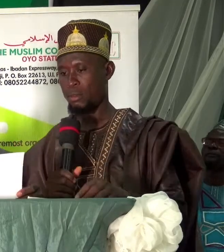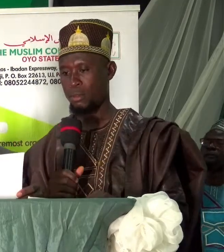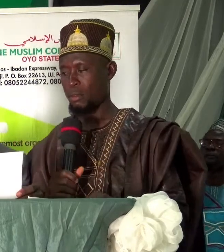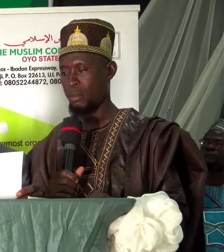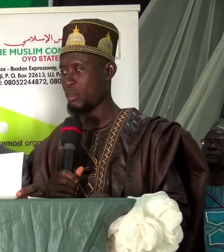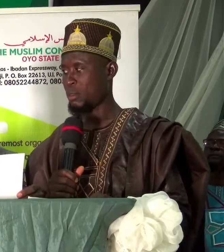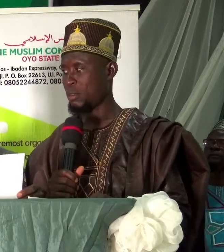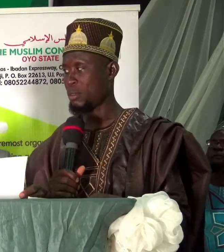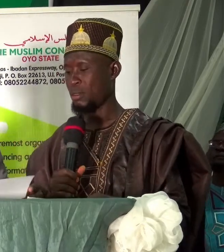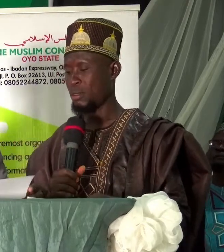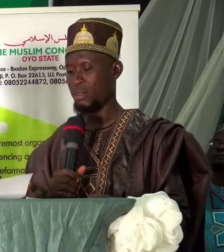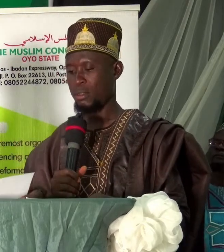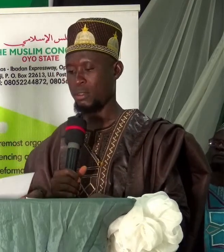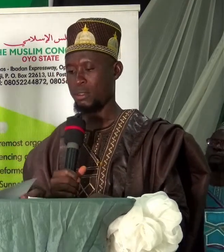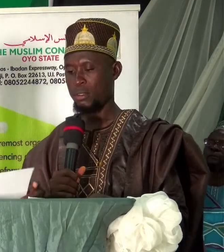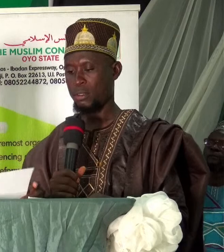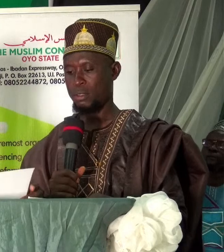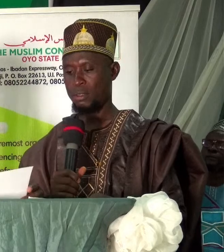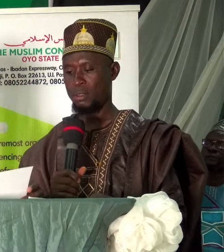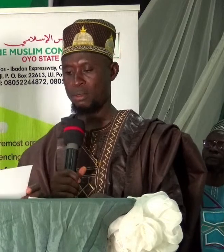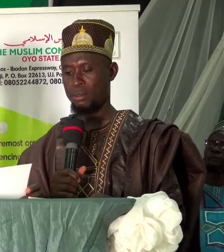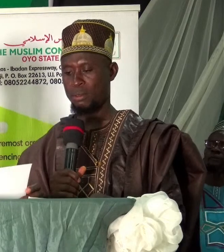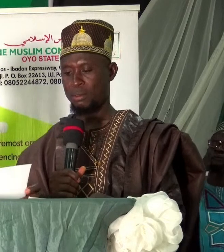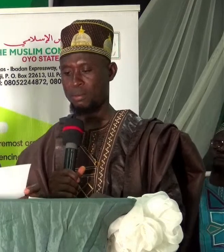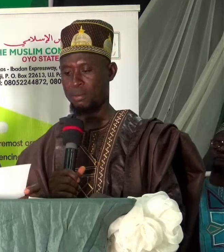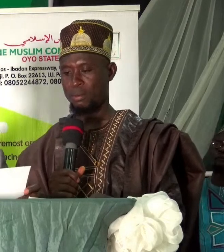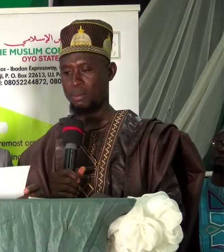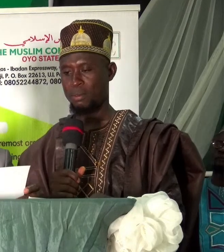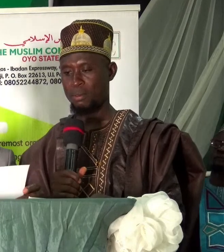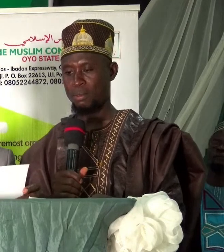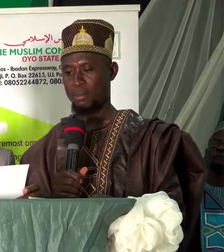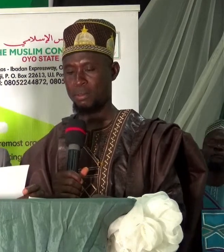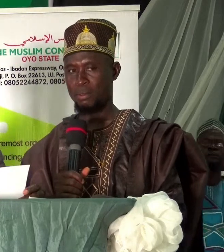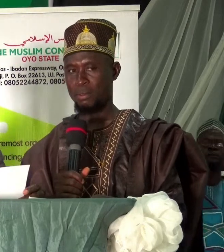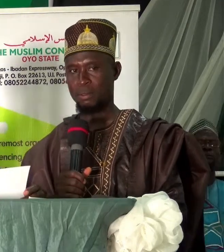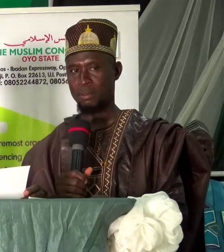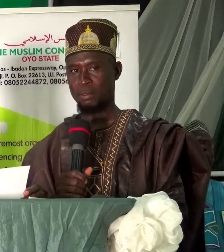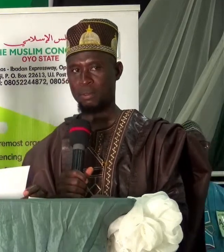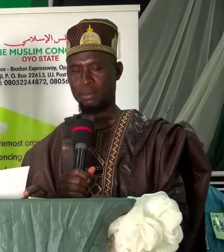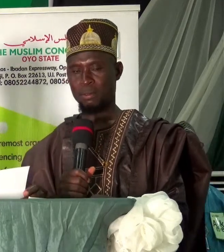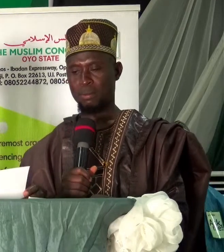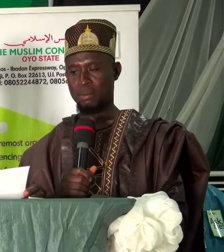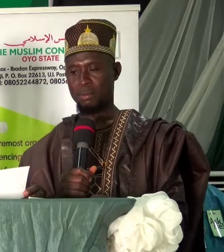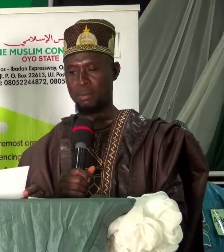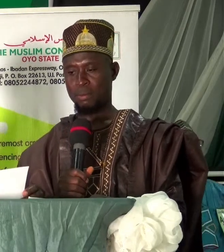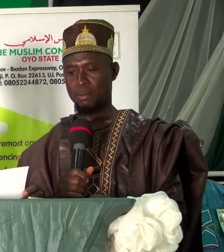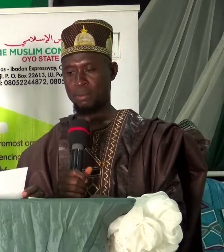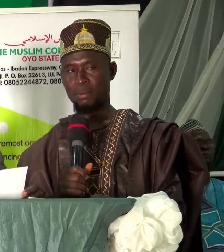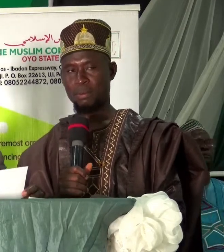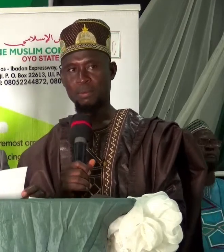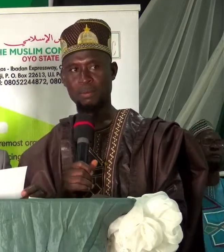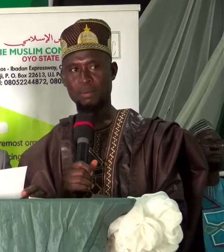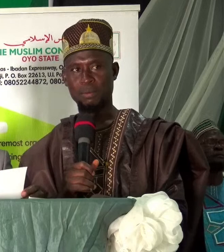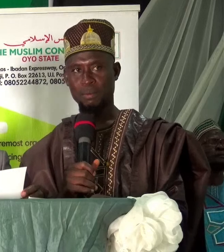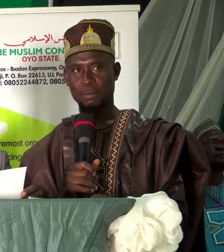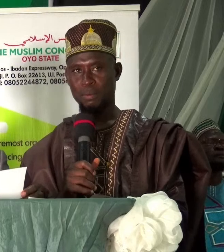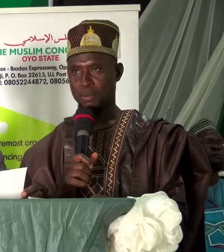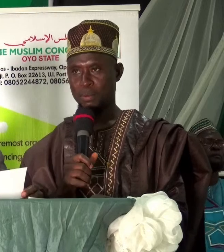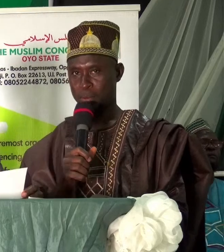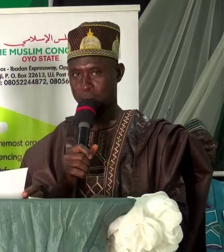hearing from time to time, towards national stability, growth,